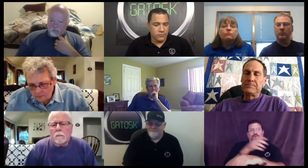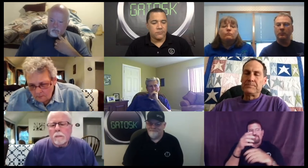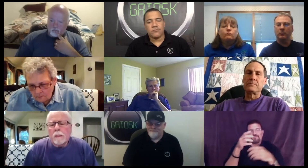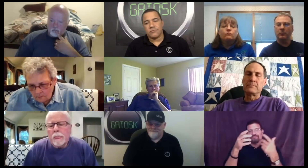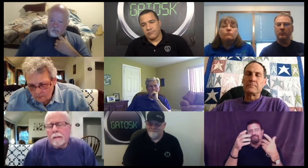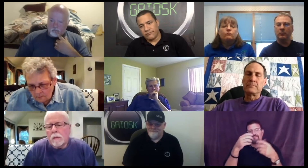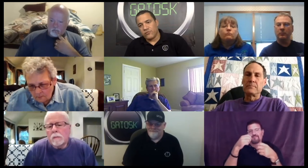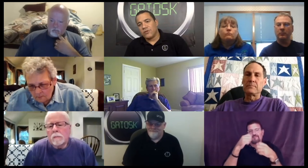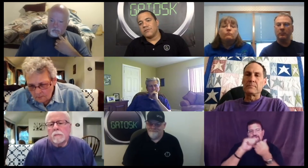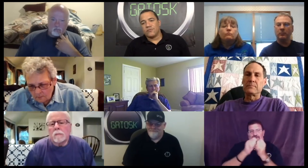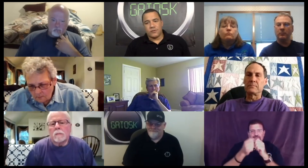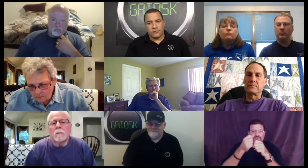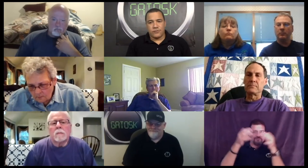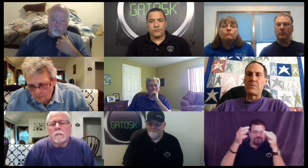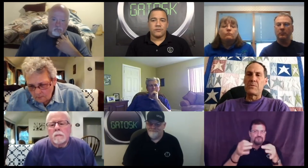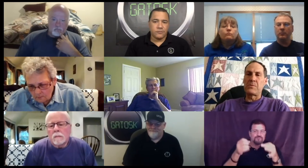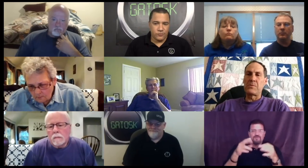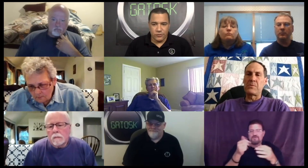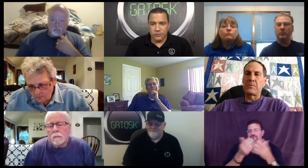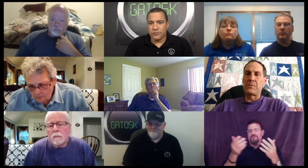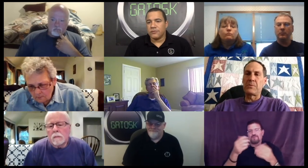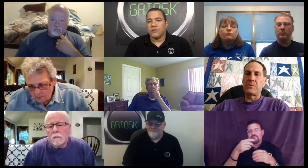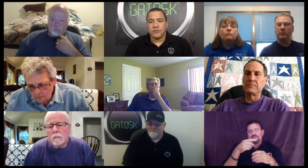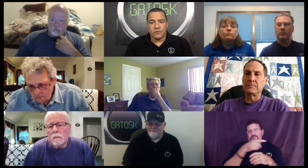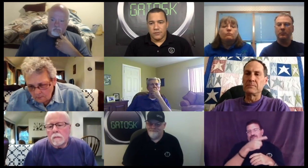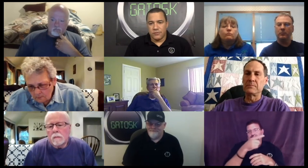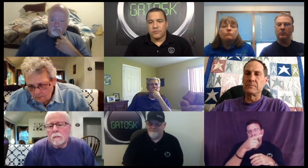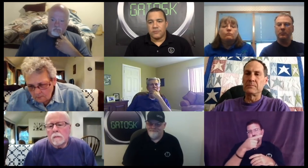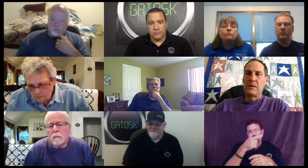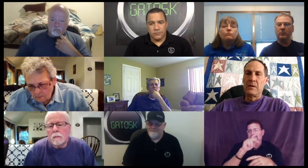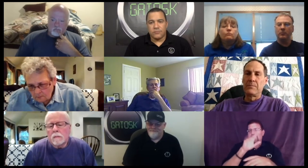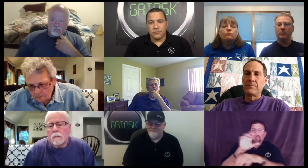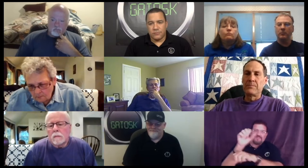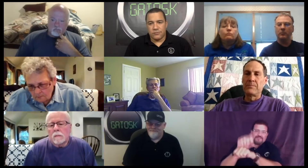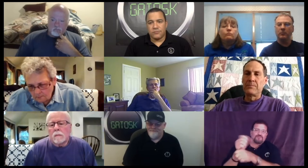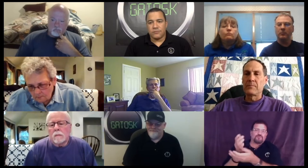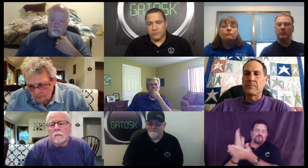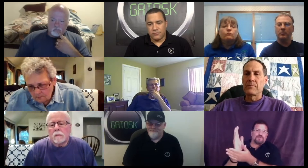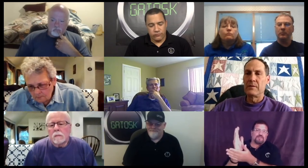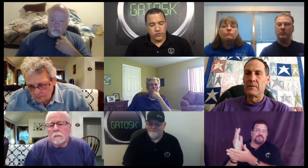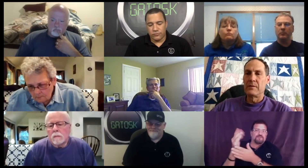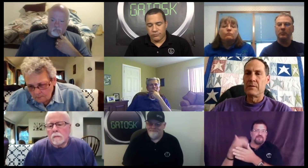print, that gives you the power to make decisions like that. Gaddis reserves the